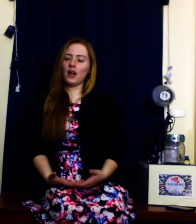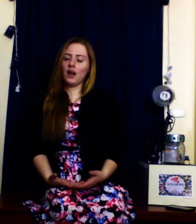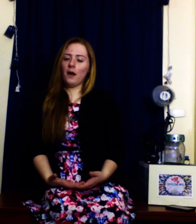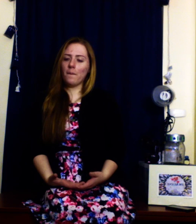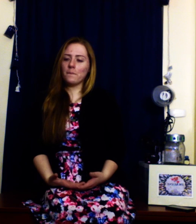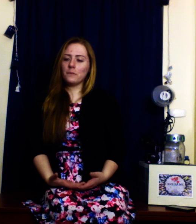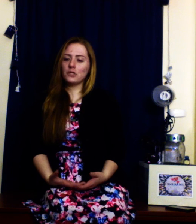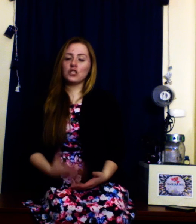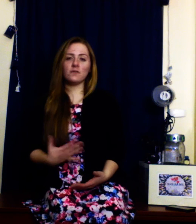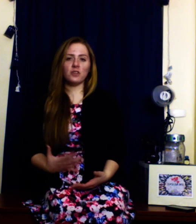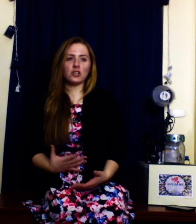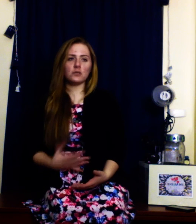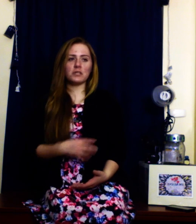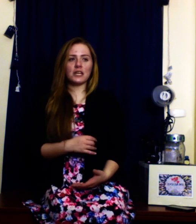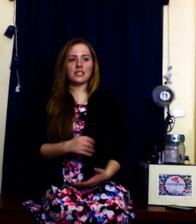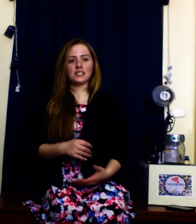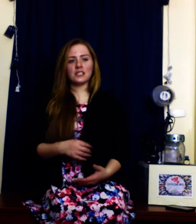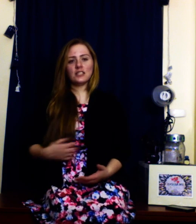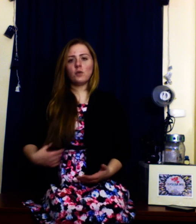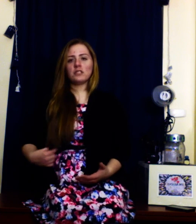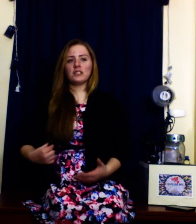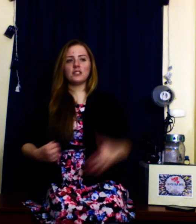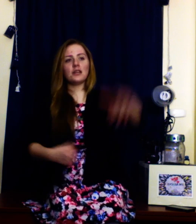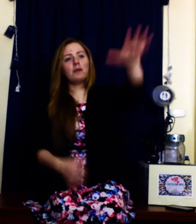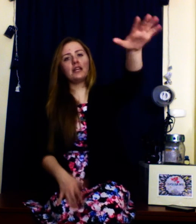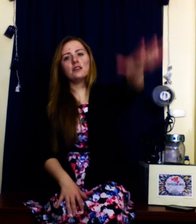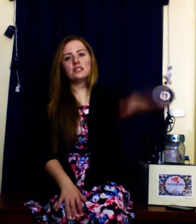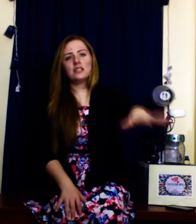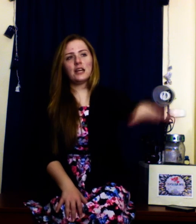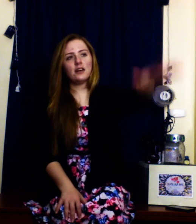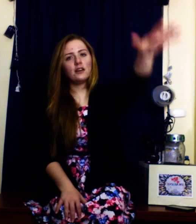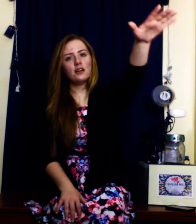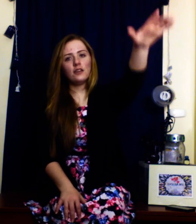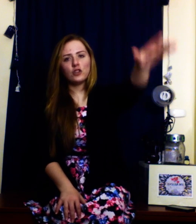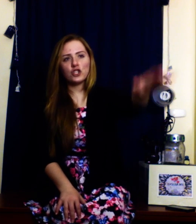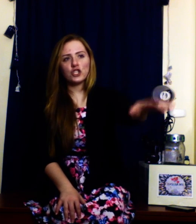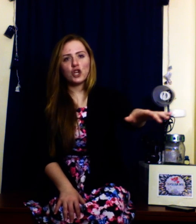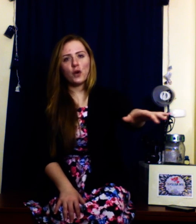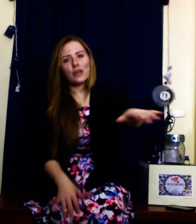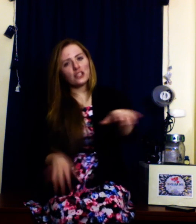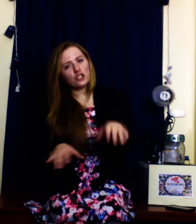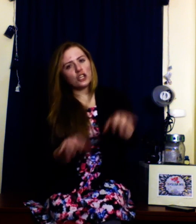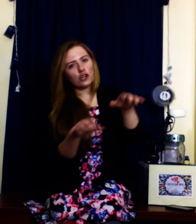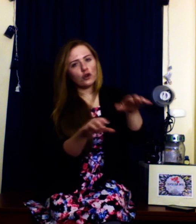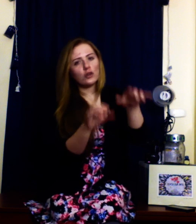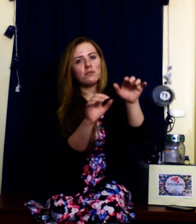that she fears, because it's almost like there's somebody else there that she's showing that they're creeping